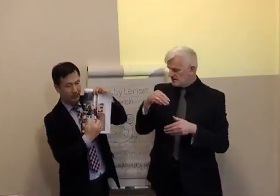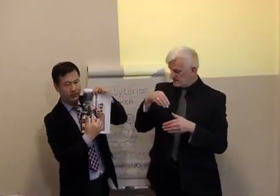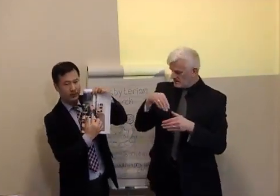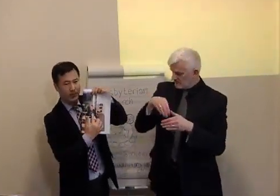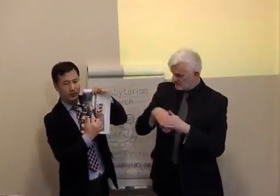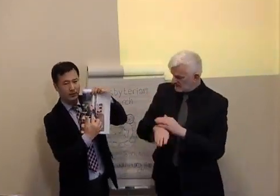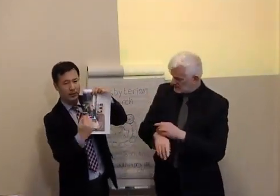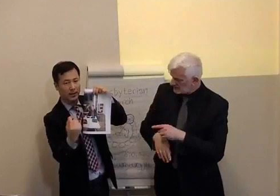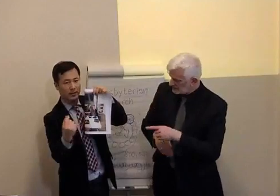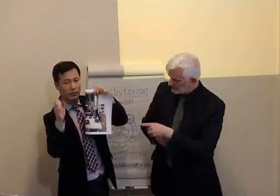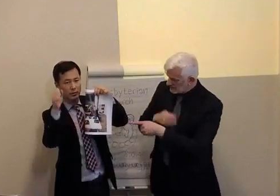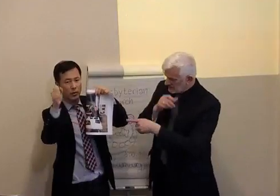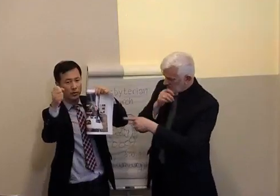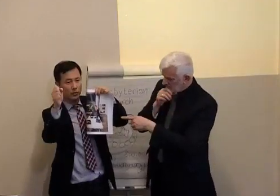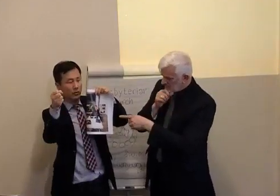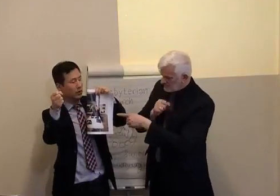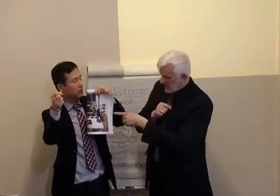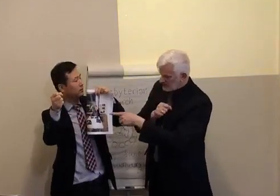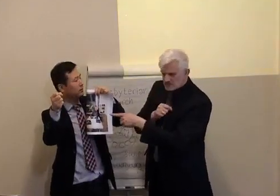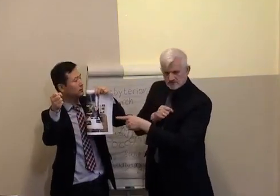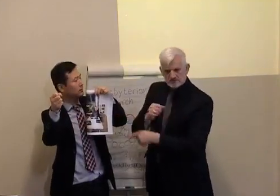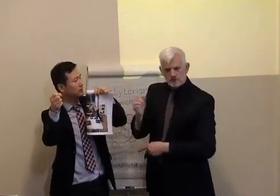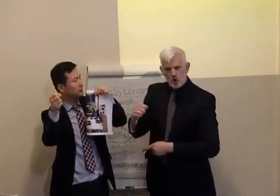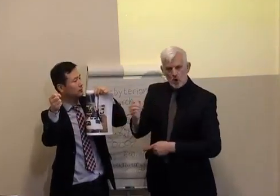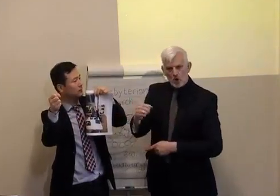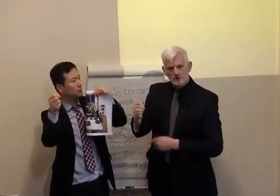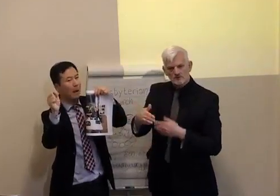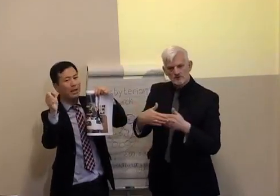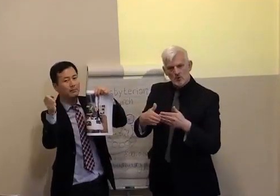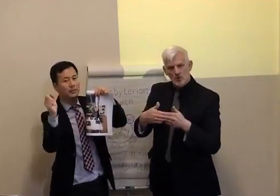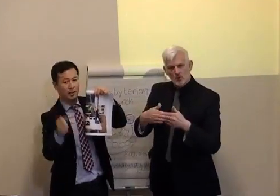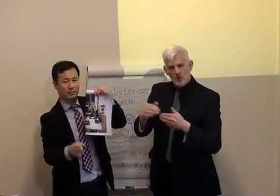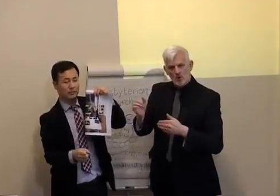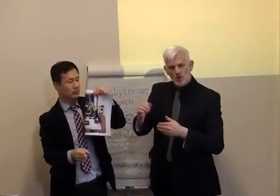This man came to knock the door by himself.